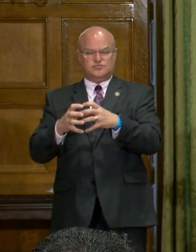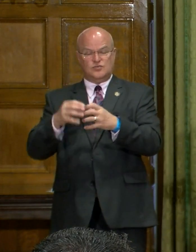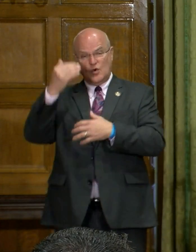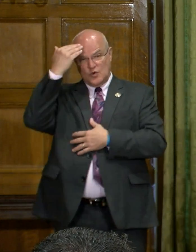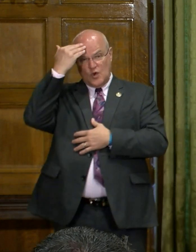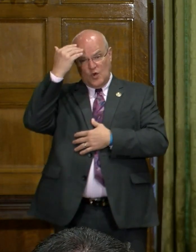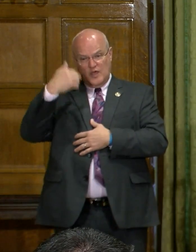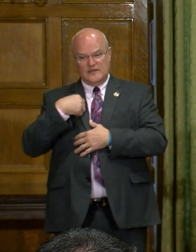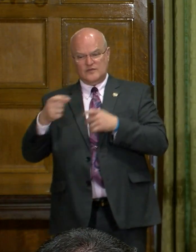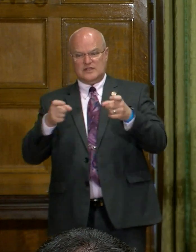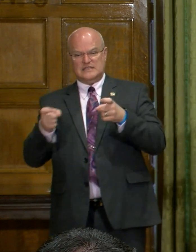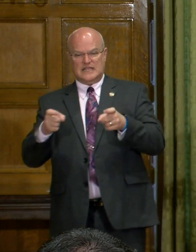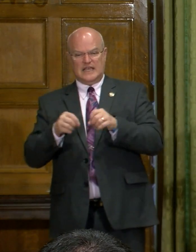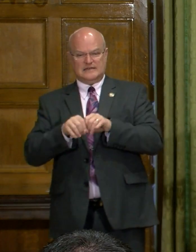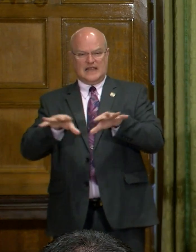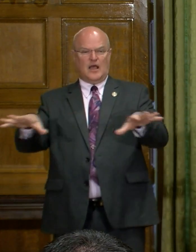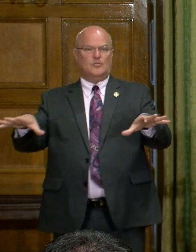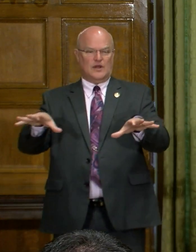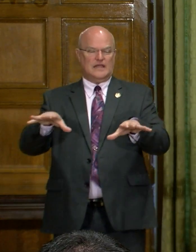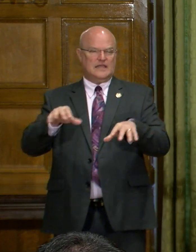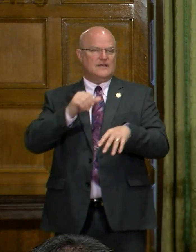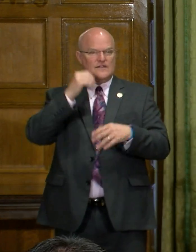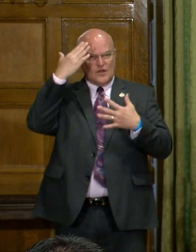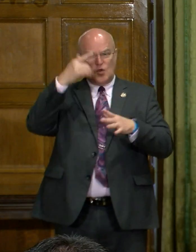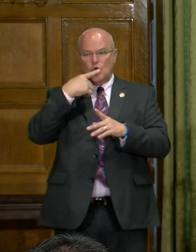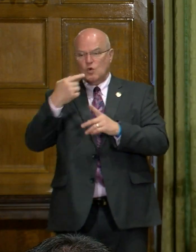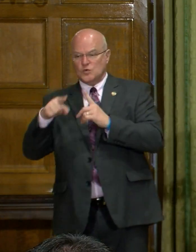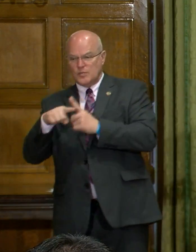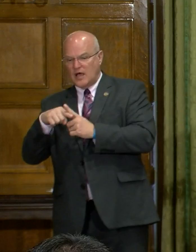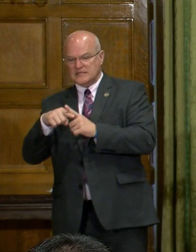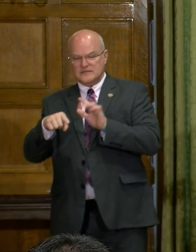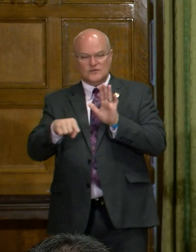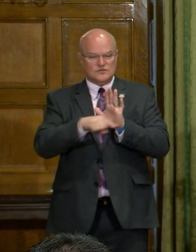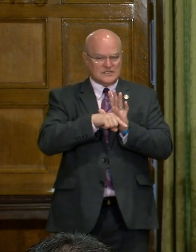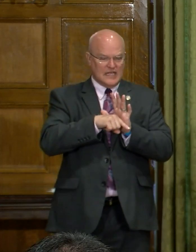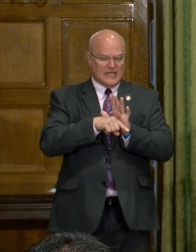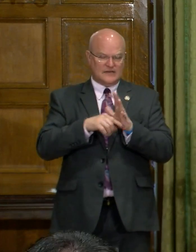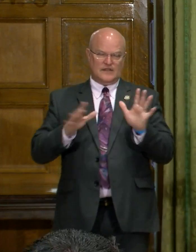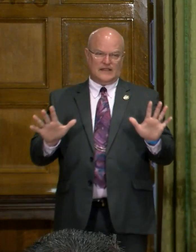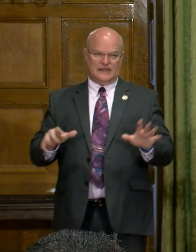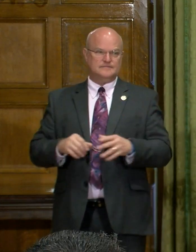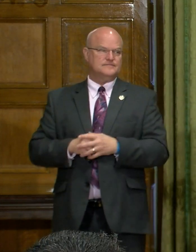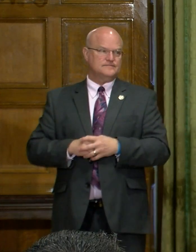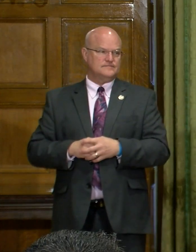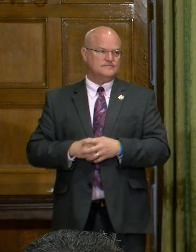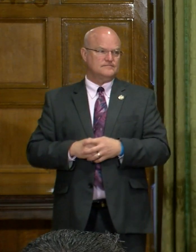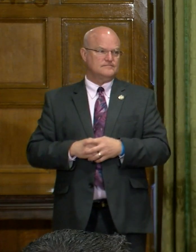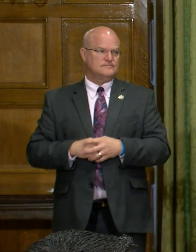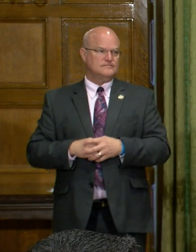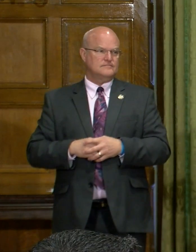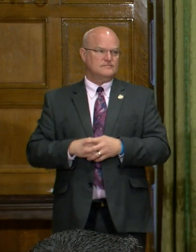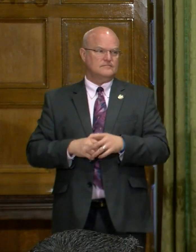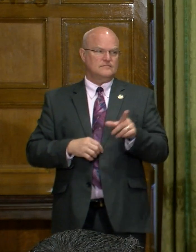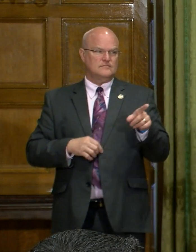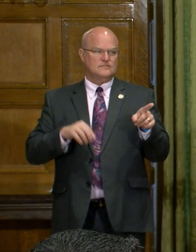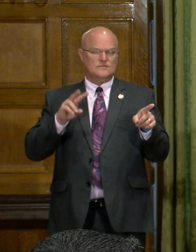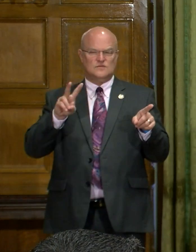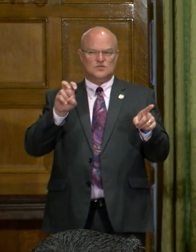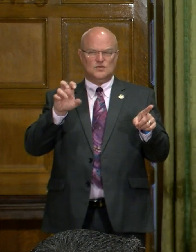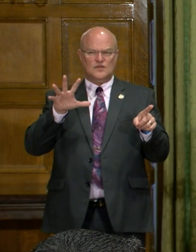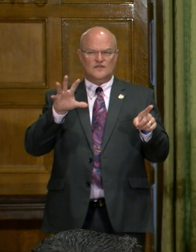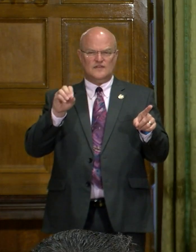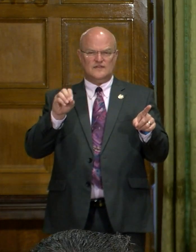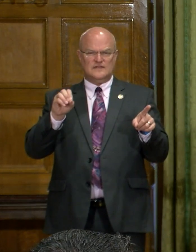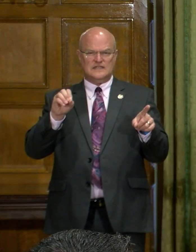even to know whether you've contained an outbreak, if you don't know who's positive, who's negative, who's exposed, who's not exposed. 250